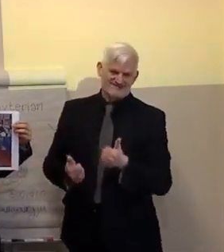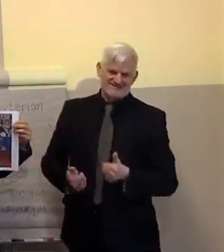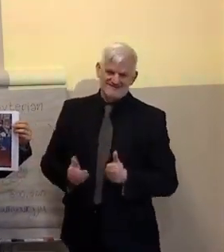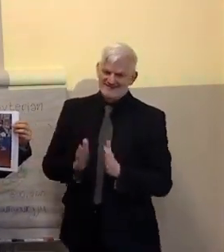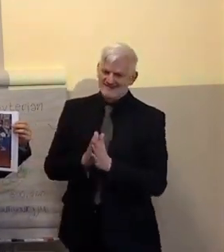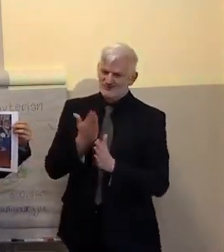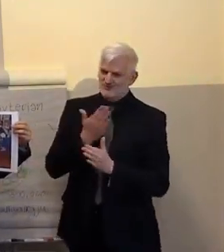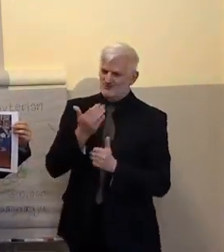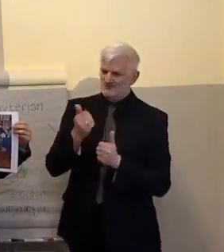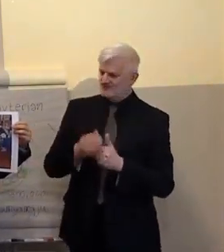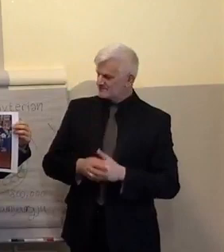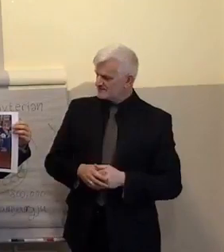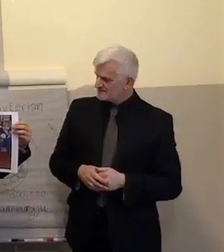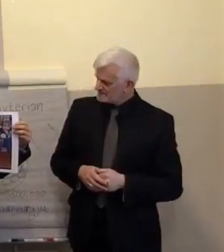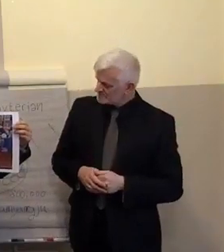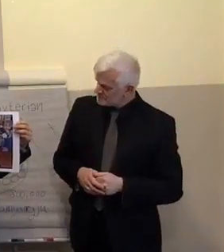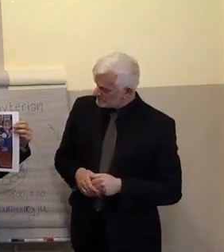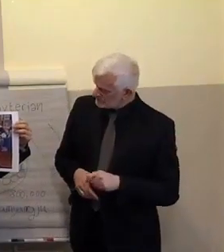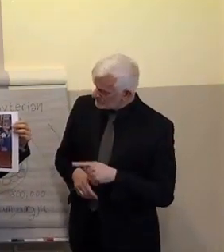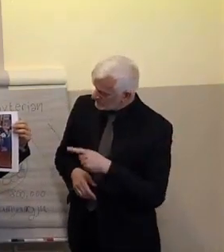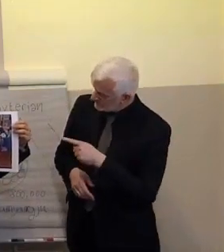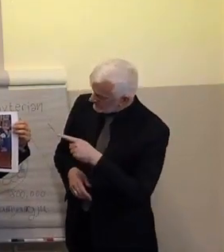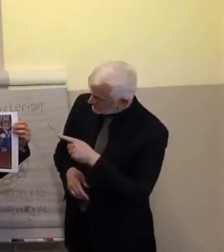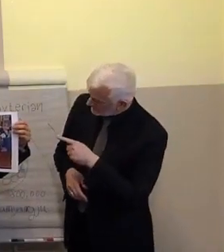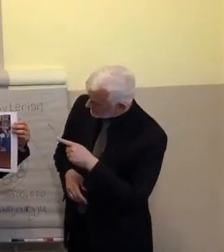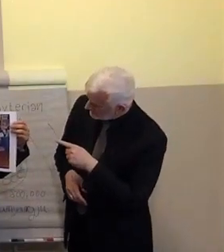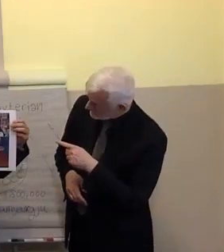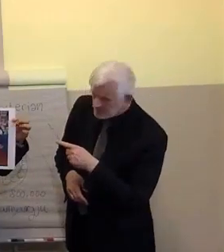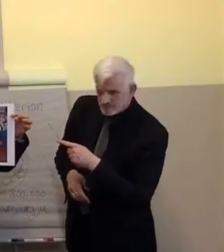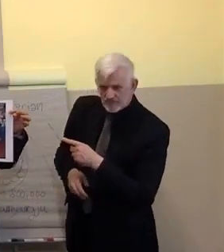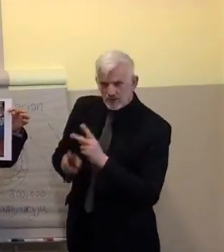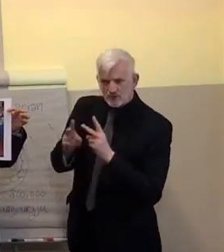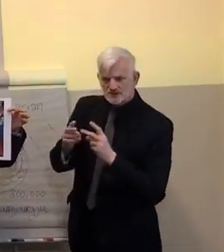At that time, my wife had a baby on the back. Can you see?